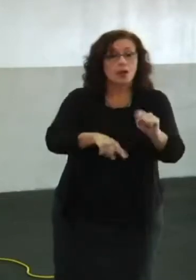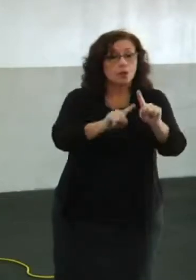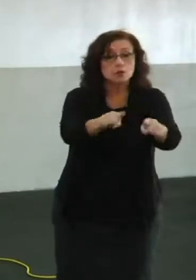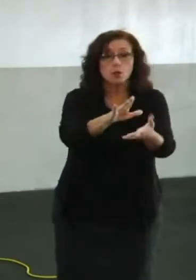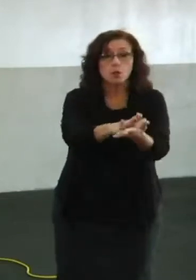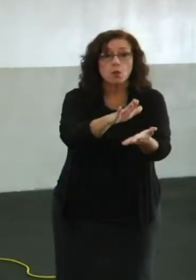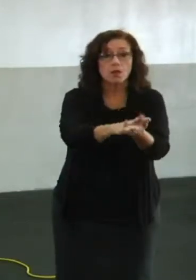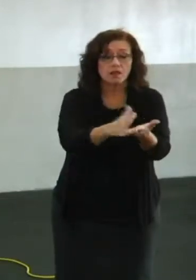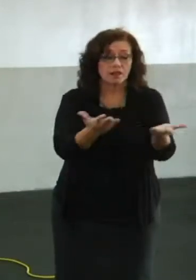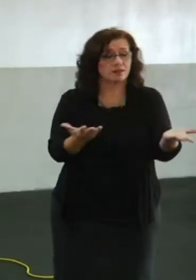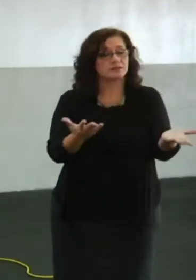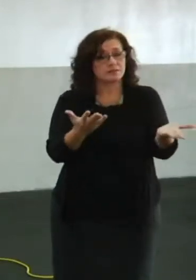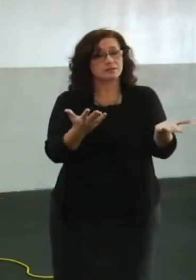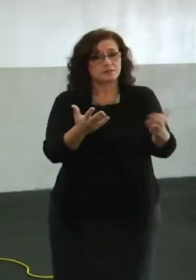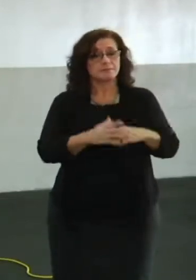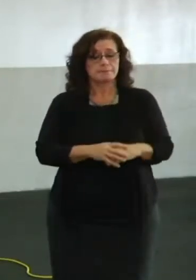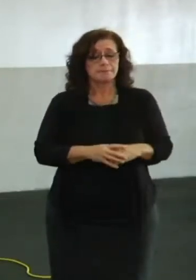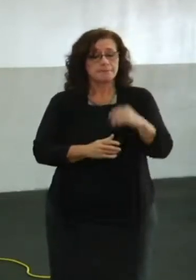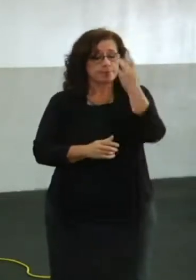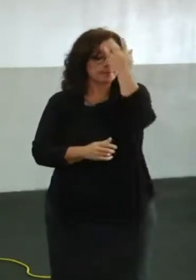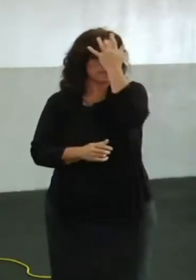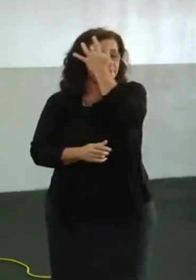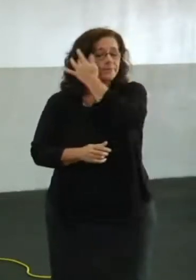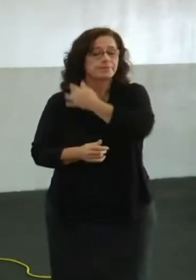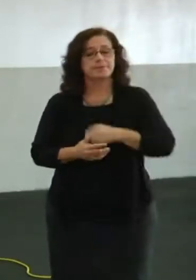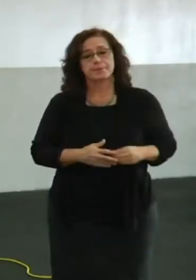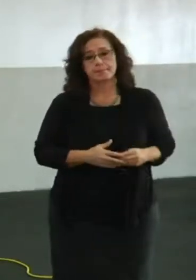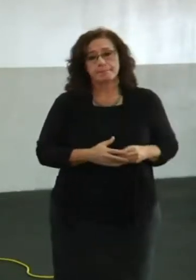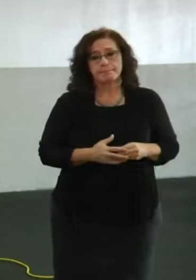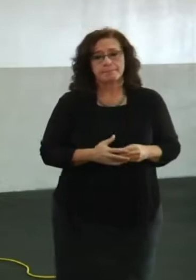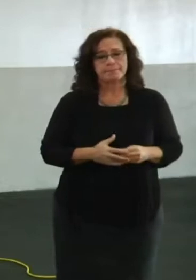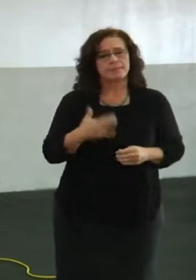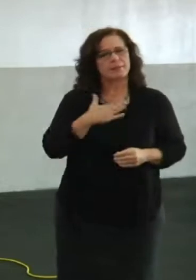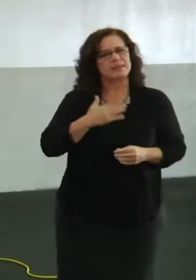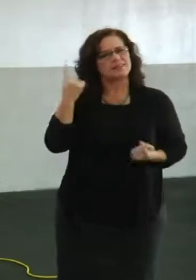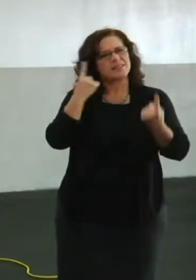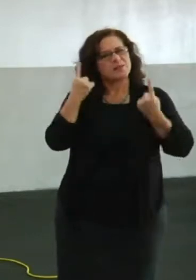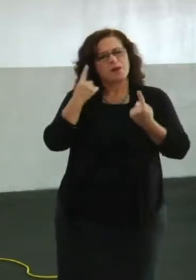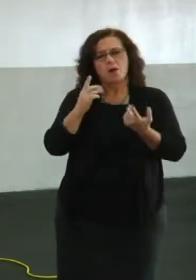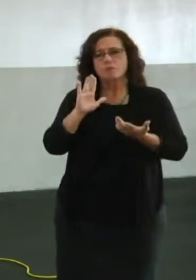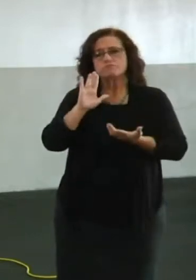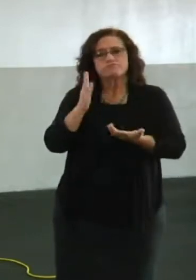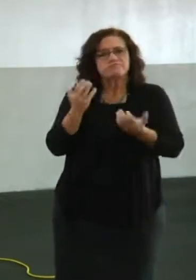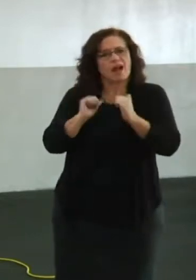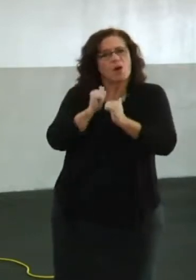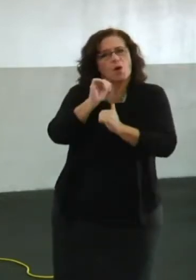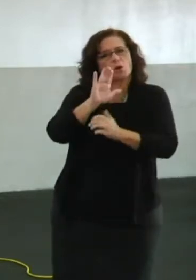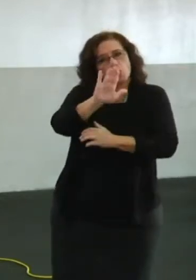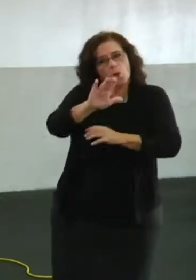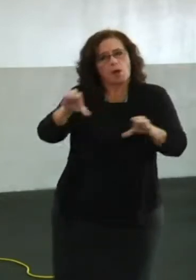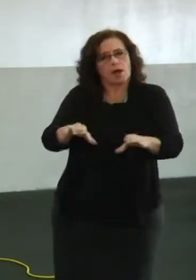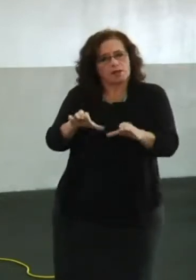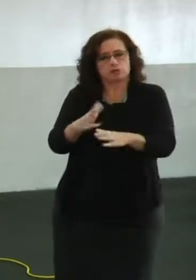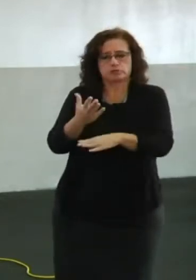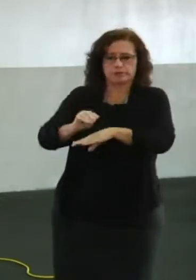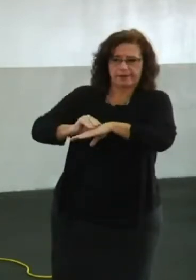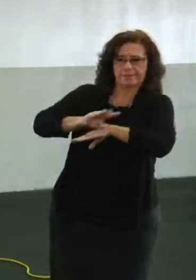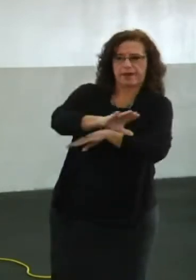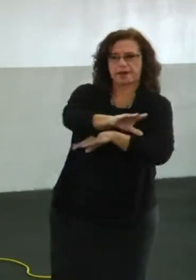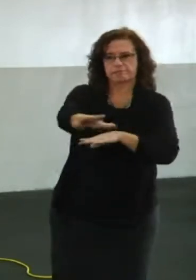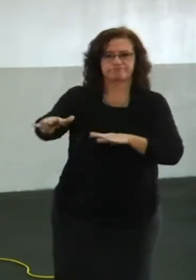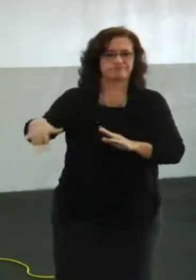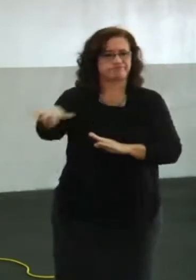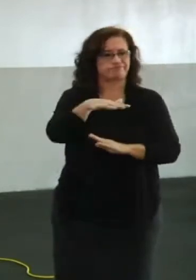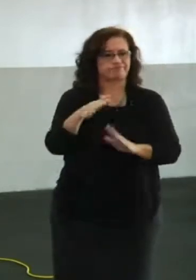fellow students instead of being in front of a computer. Please do take into account those the real impacts of your actions. And I